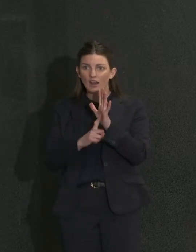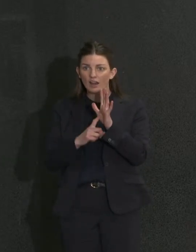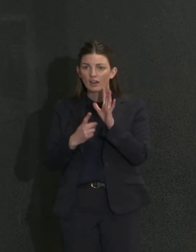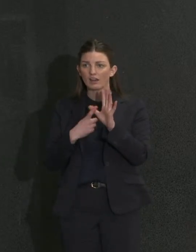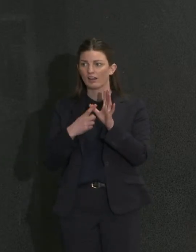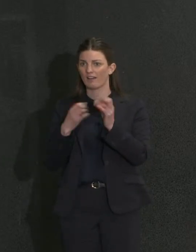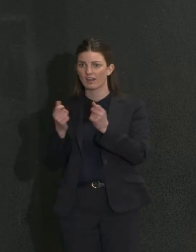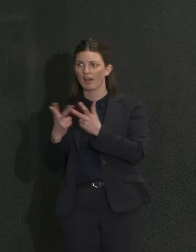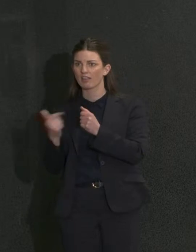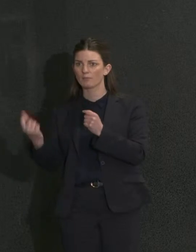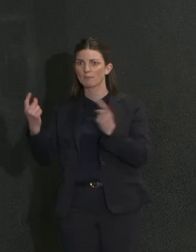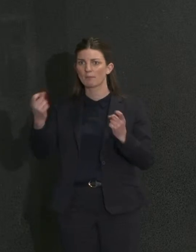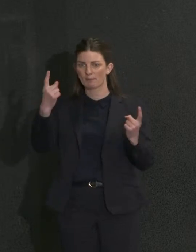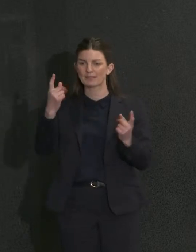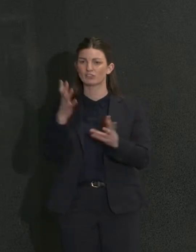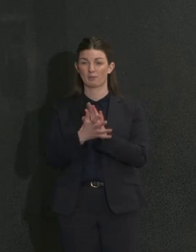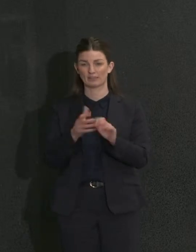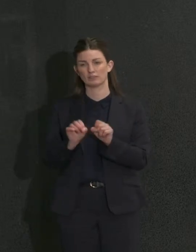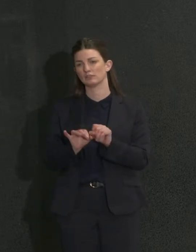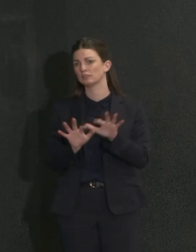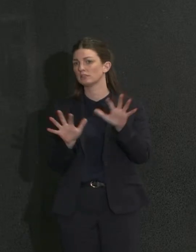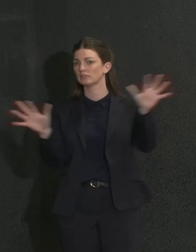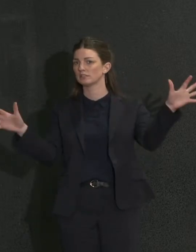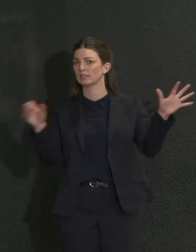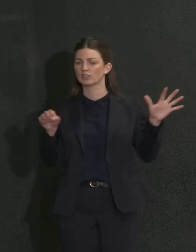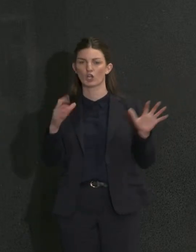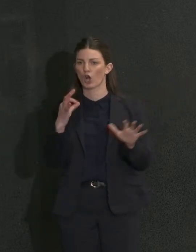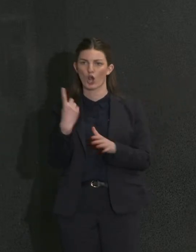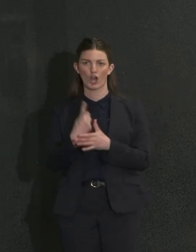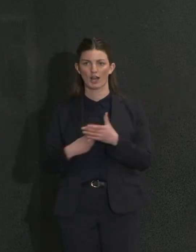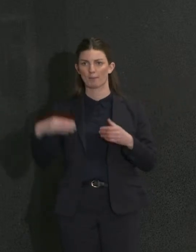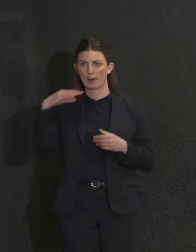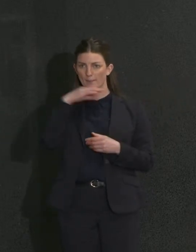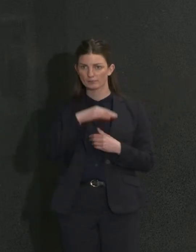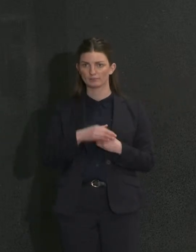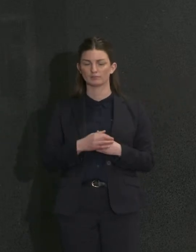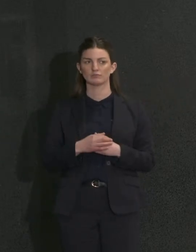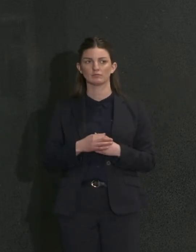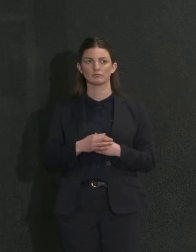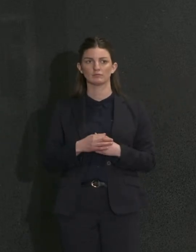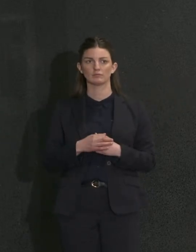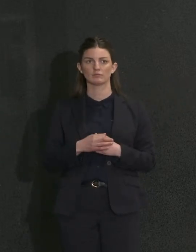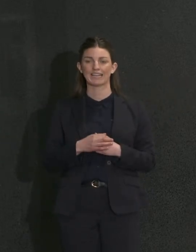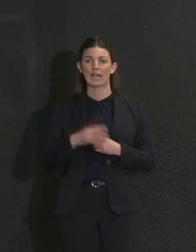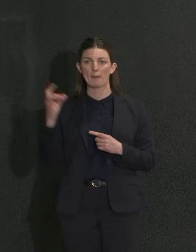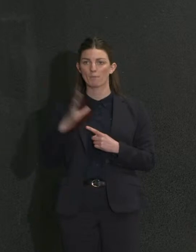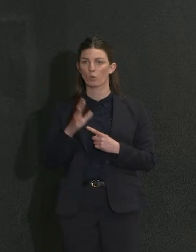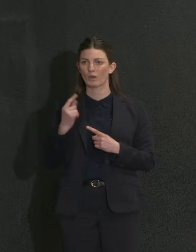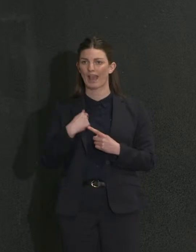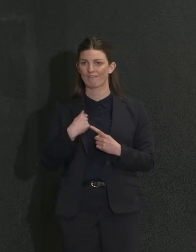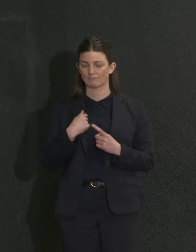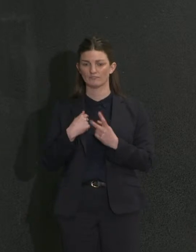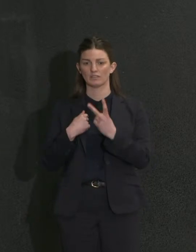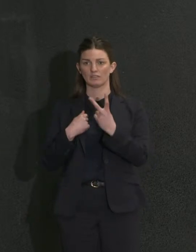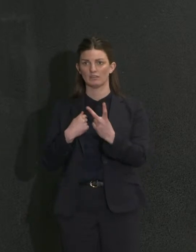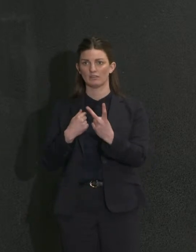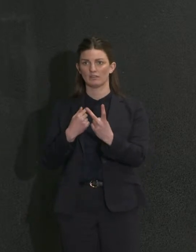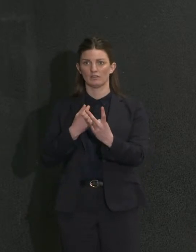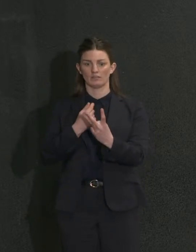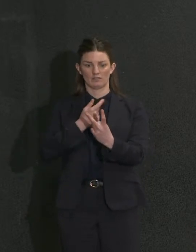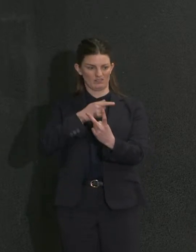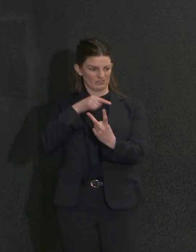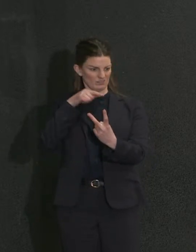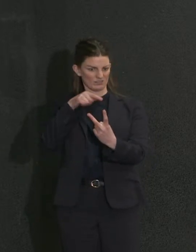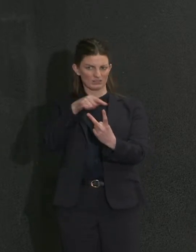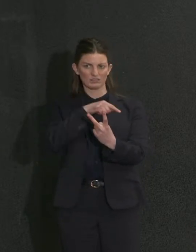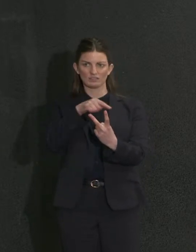one reason, if you want to put it in those terms, the most important reason, we have mystery cases, at least 2. We don't know where they've come from. We don't